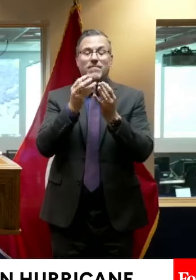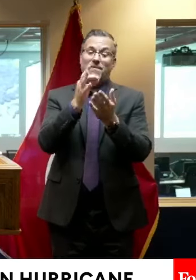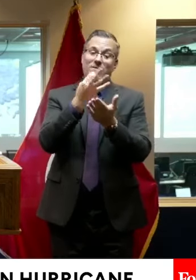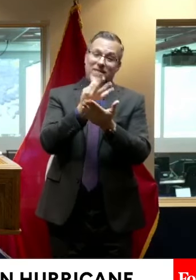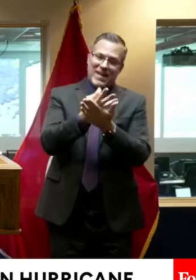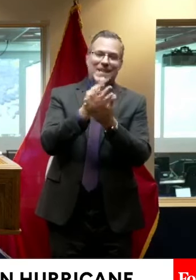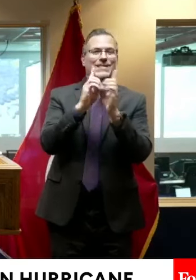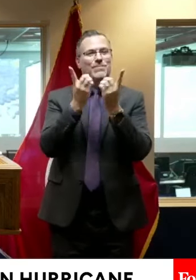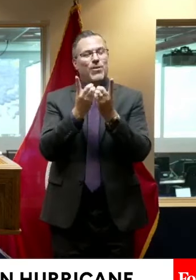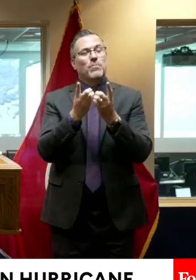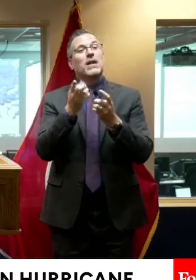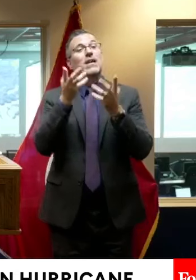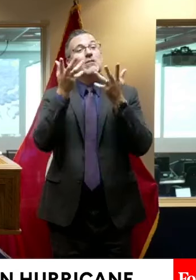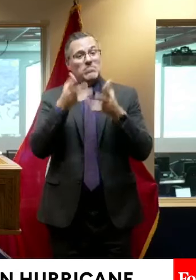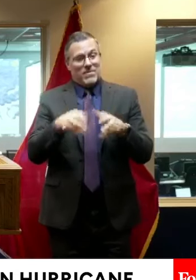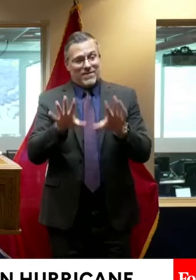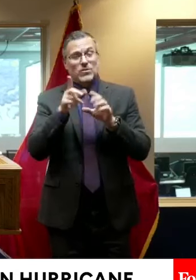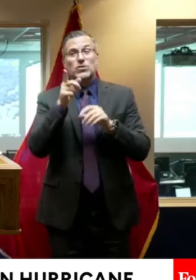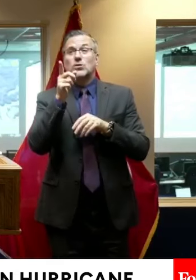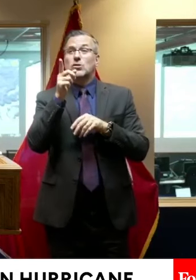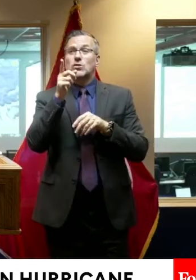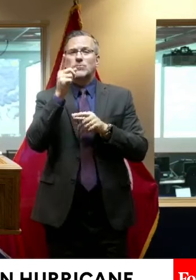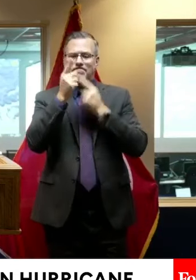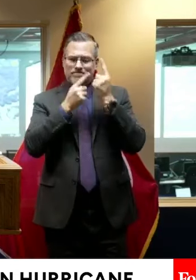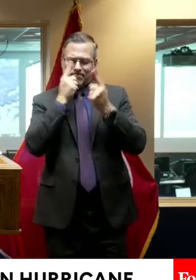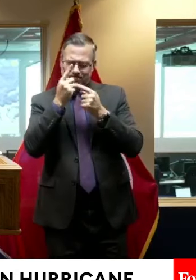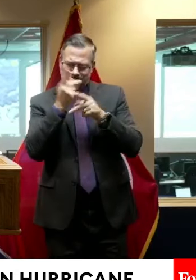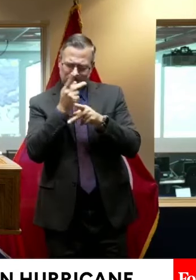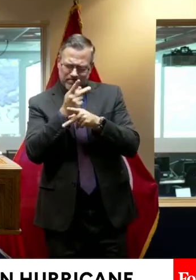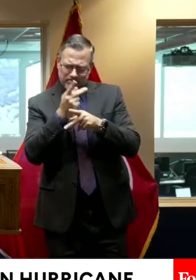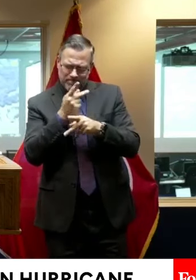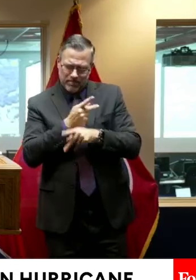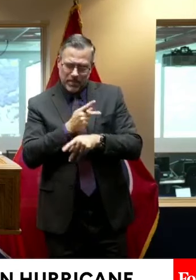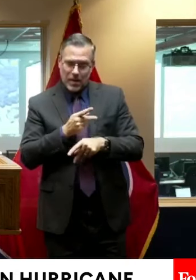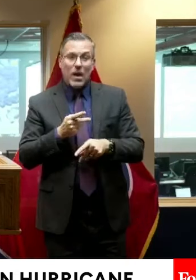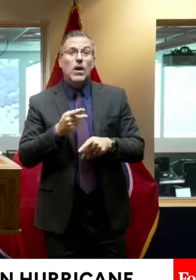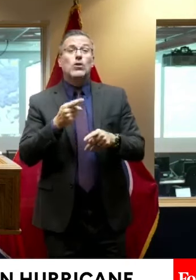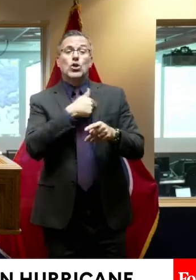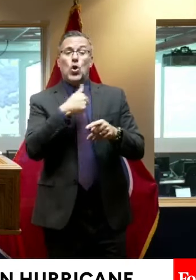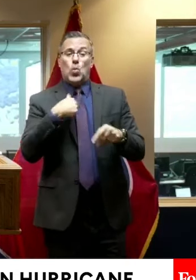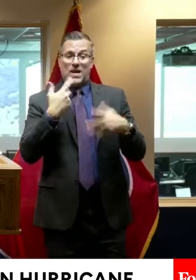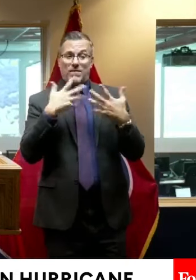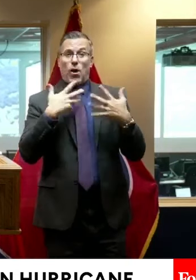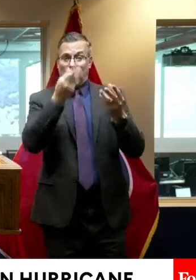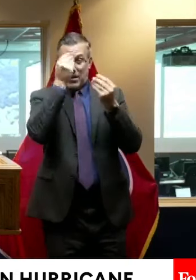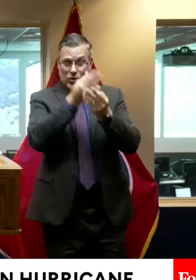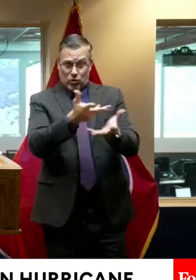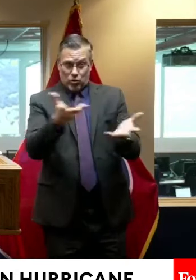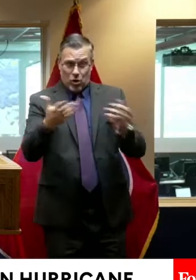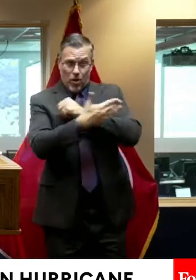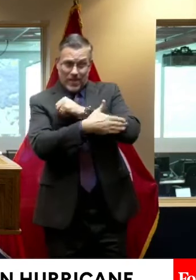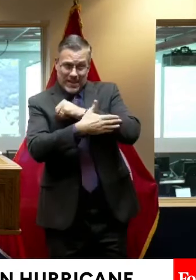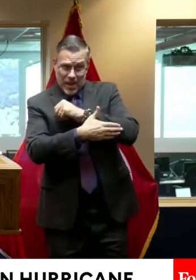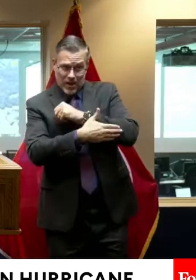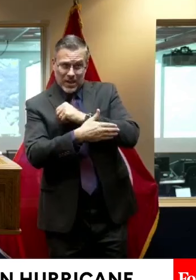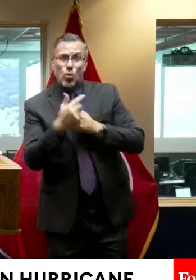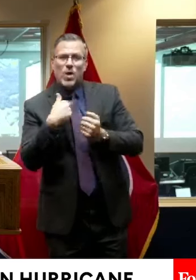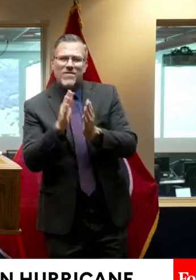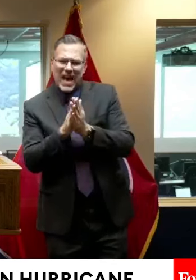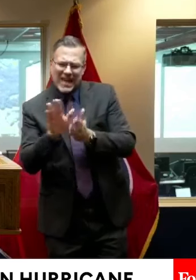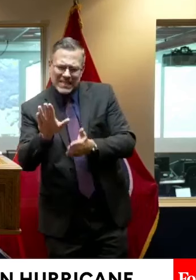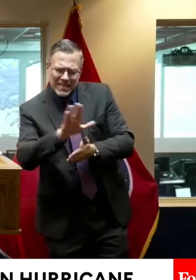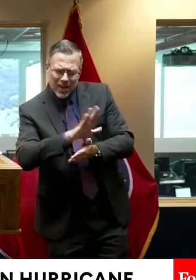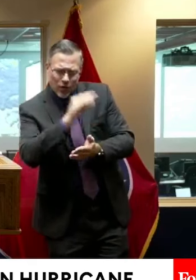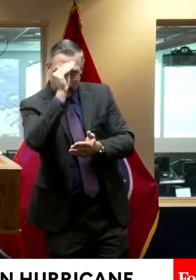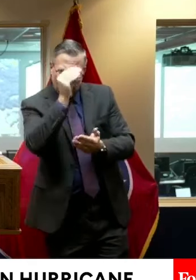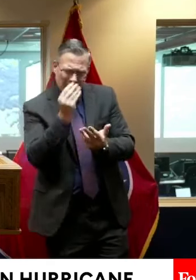mayors aware so they can begin to give us information about how it's needed, how quickly it's needed, what they need